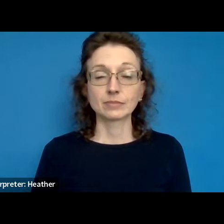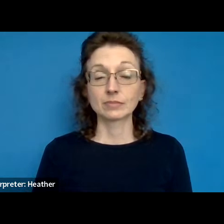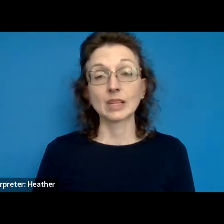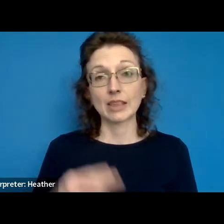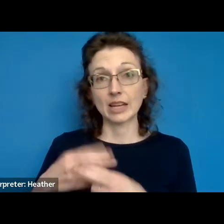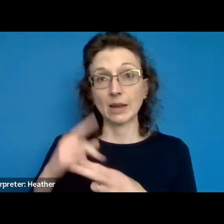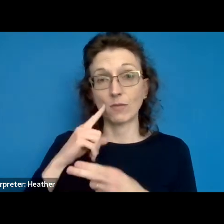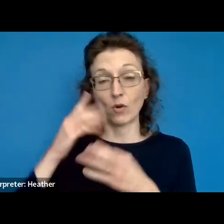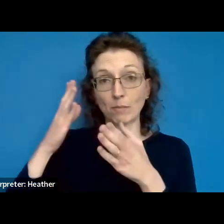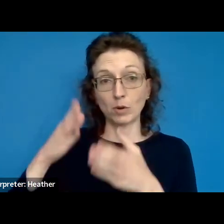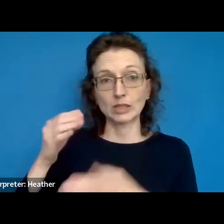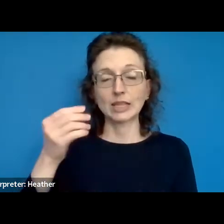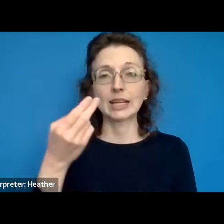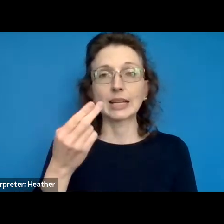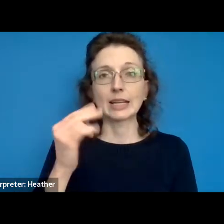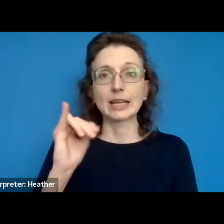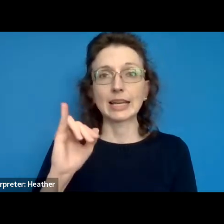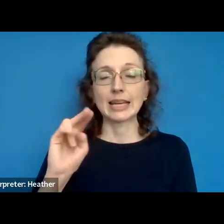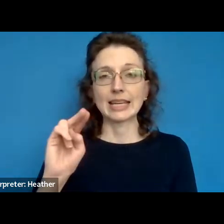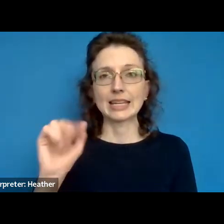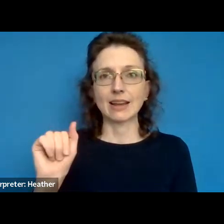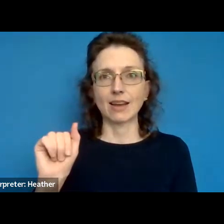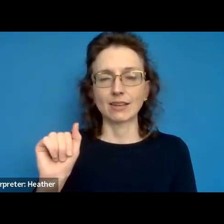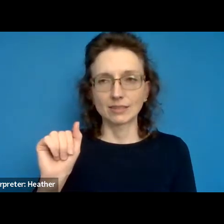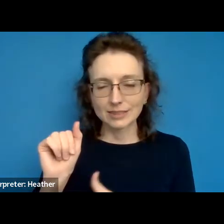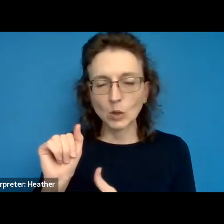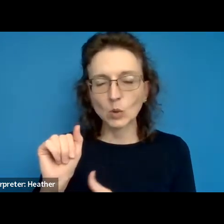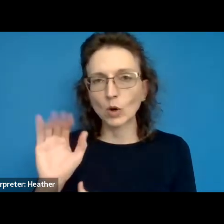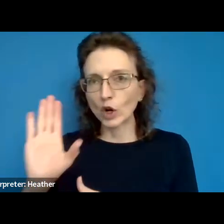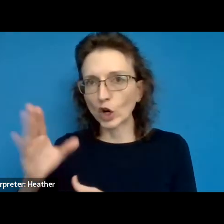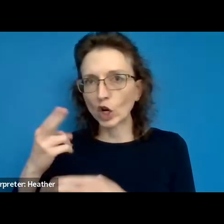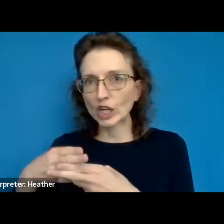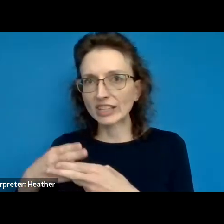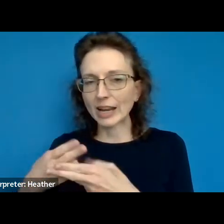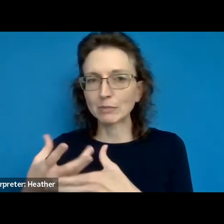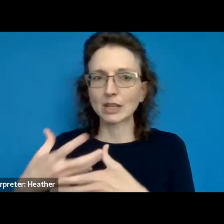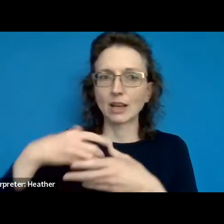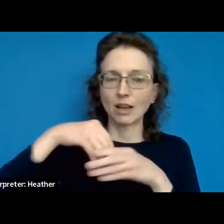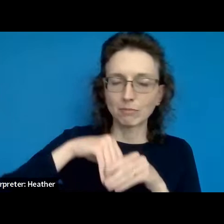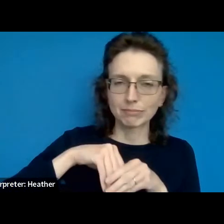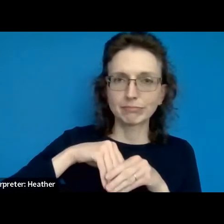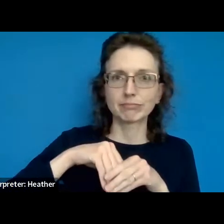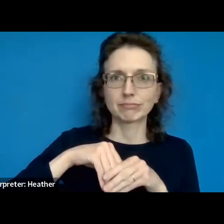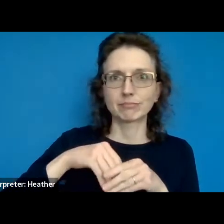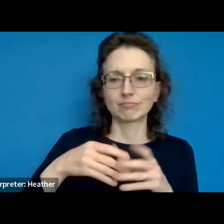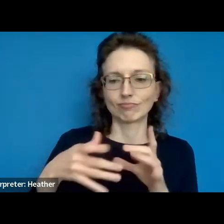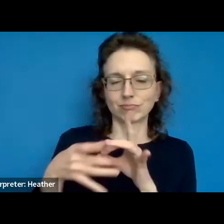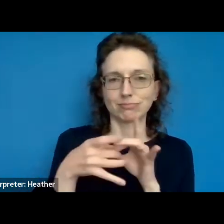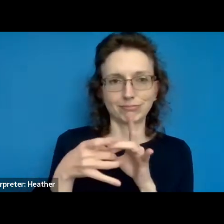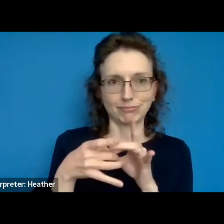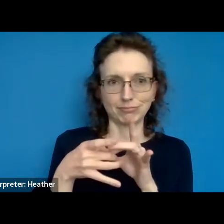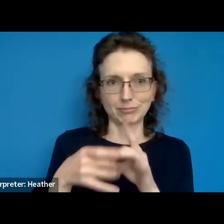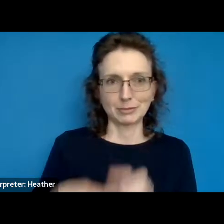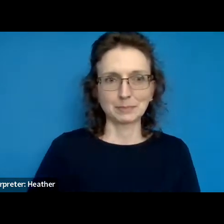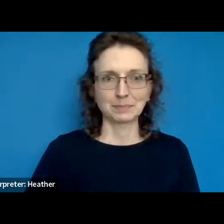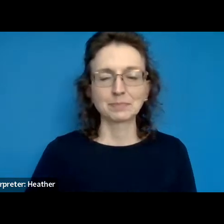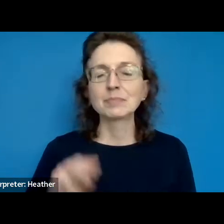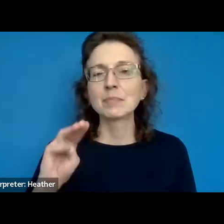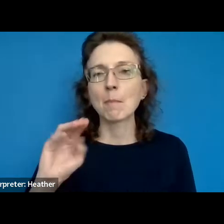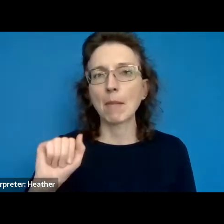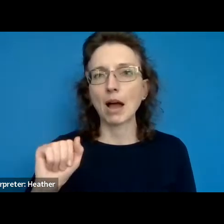Hina. So you can see that the name is in this particular individual. What I'm going to show you